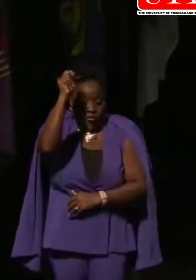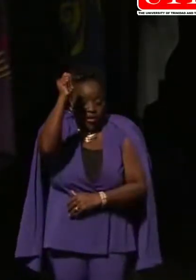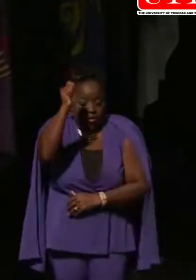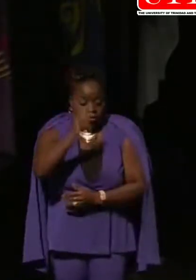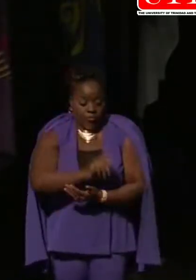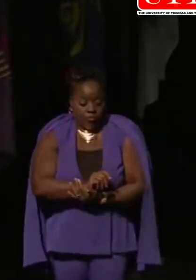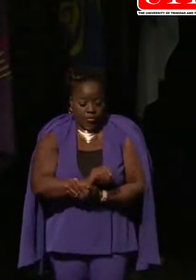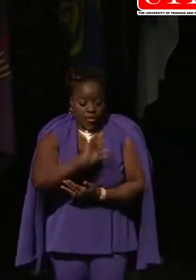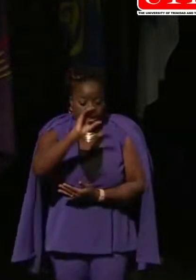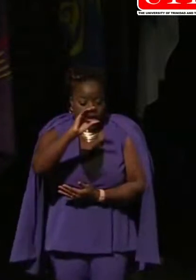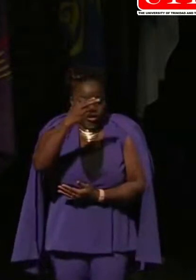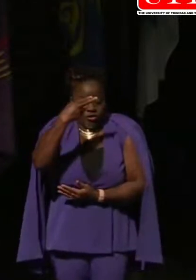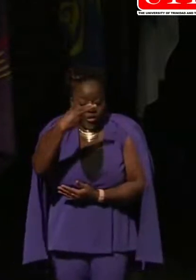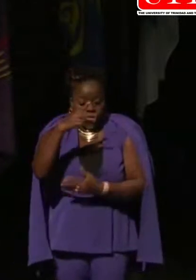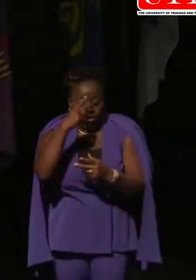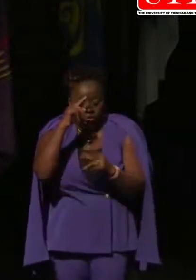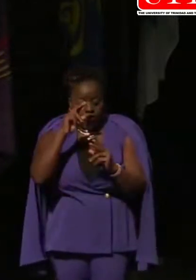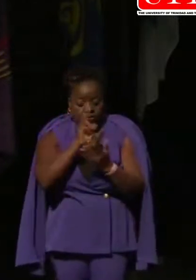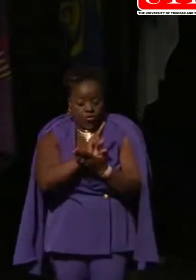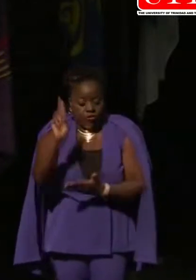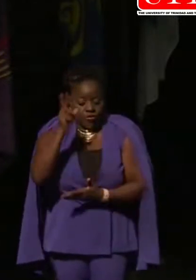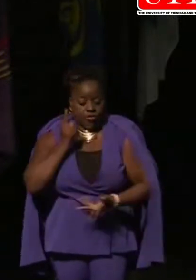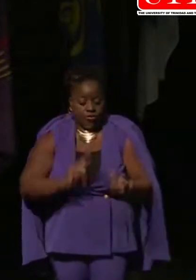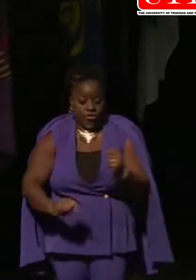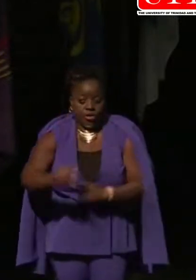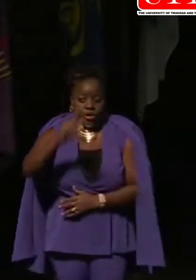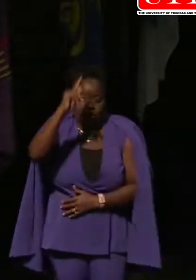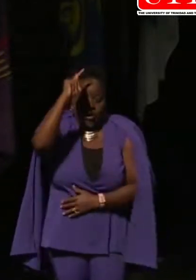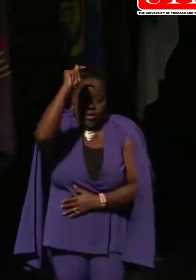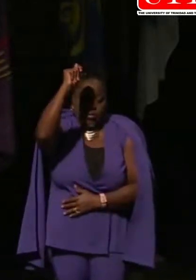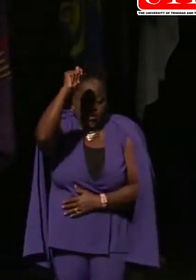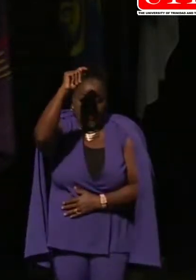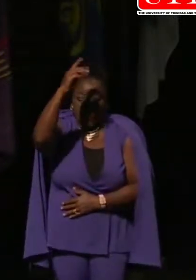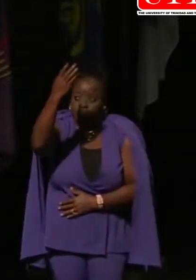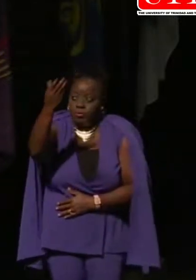Chancellor of the University of Trinidad and Tobago.